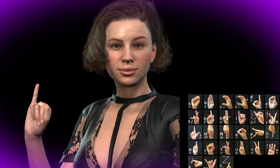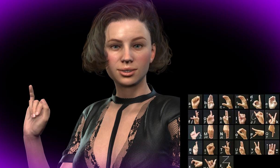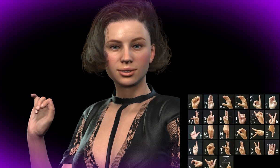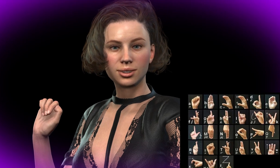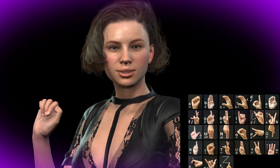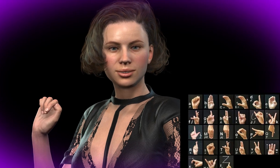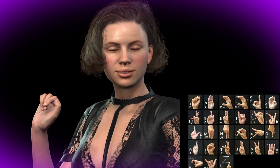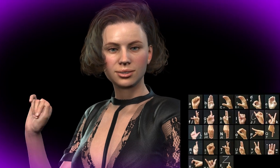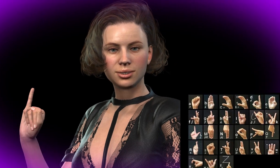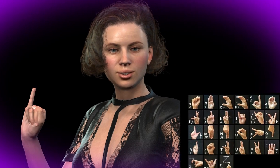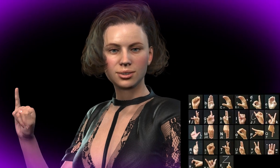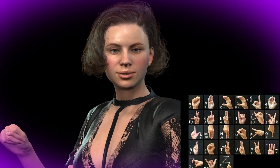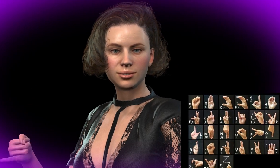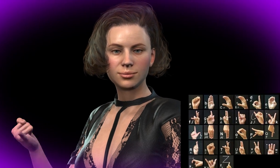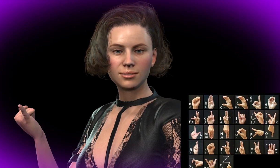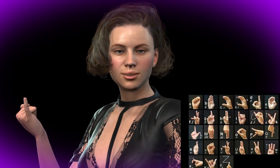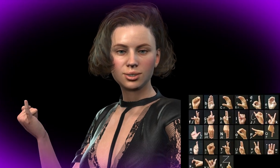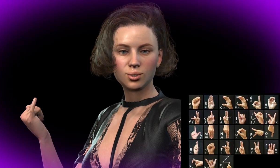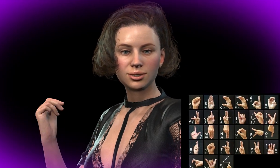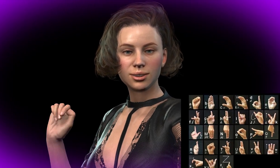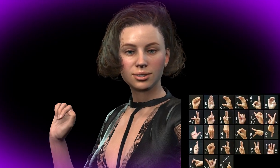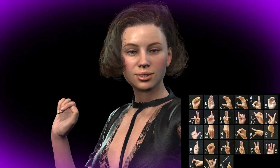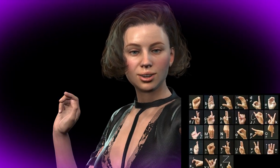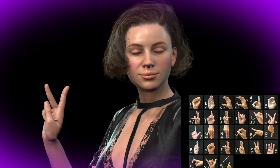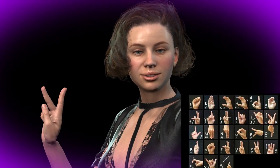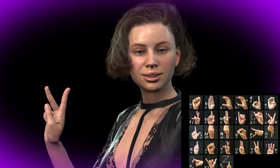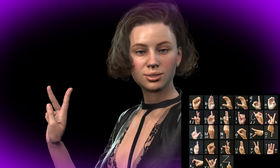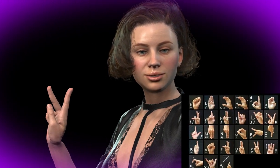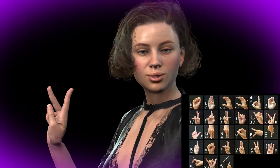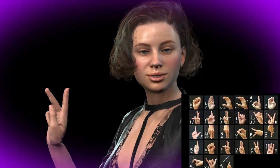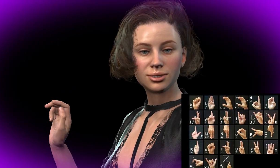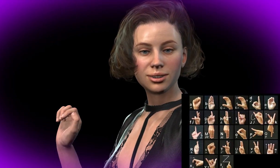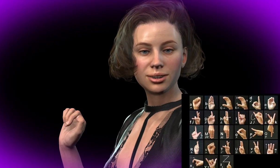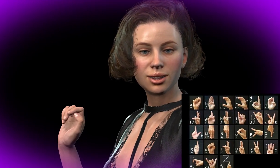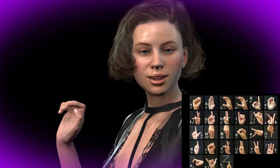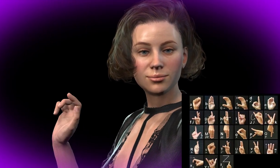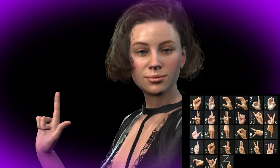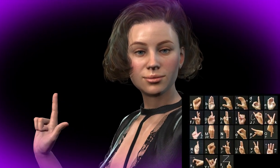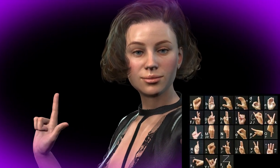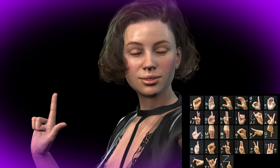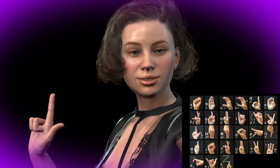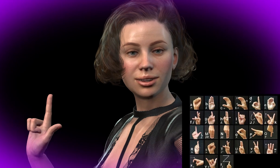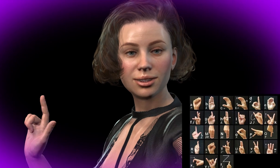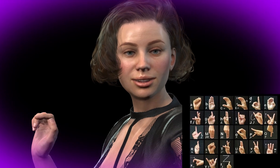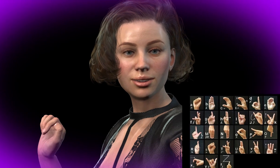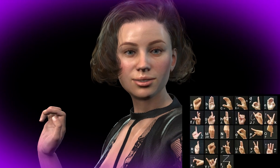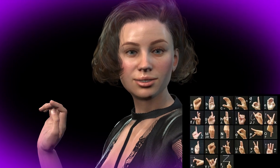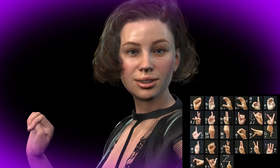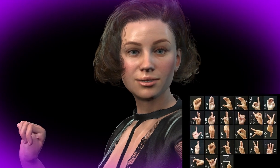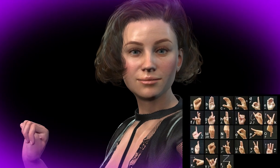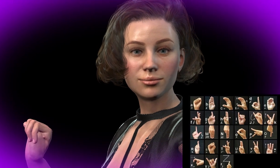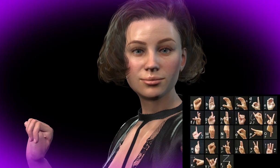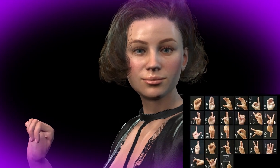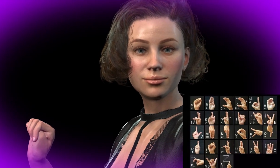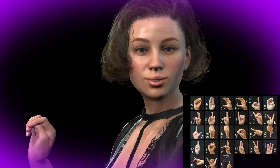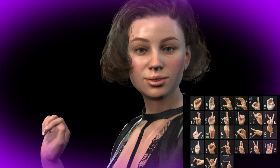animated in iClone. My voice was done in replicastudios.com. Stay healthy and safe.